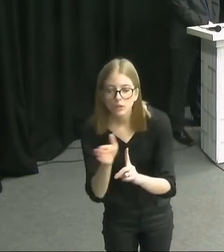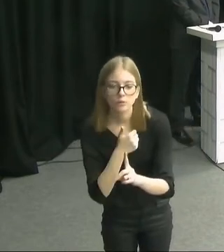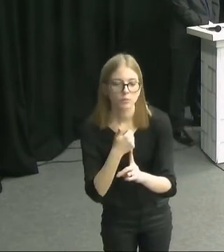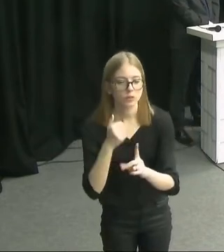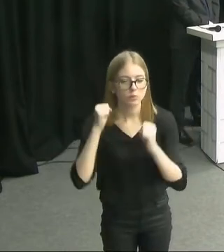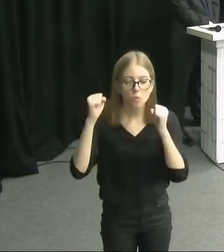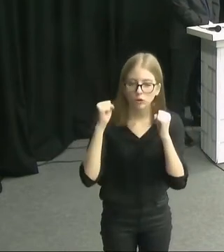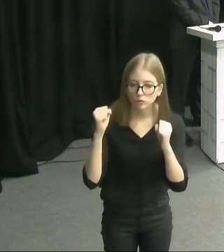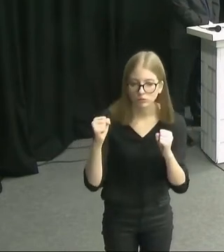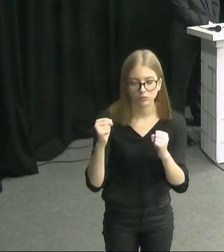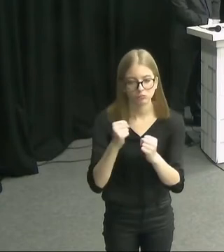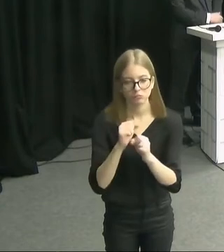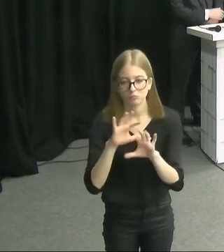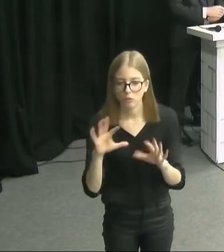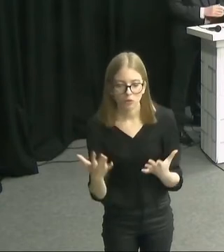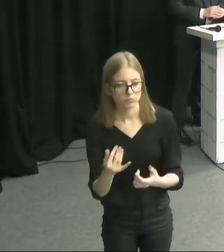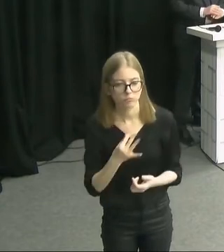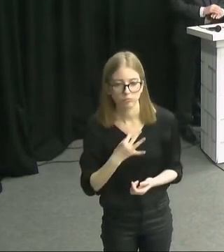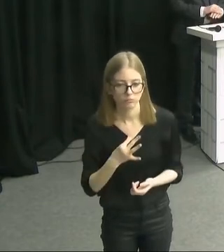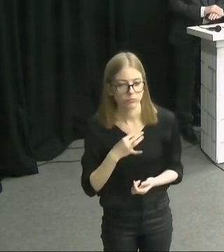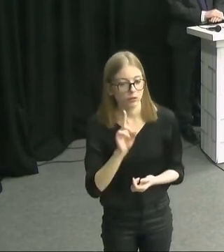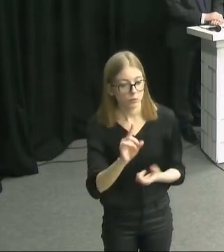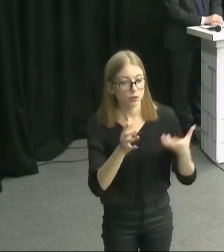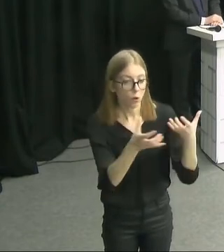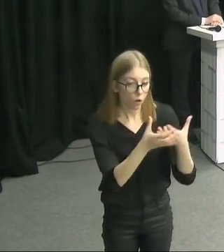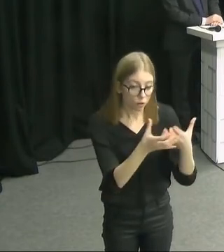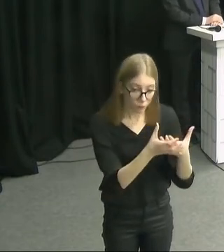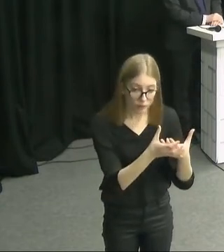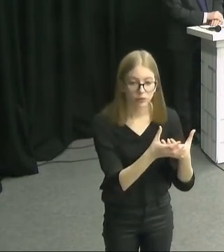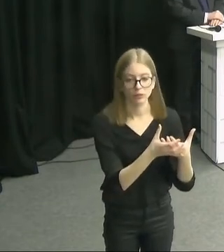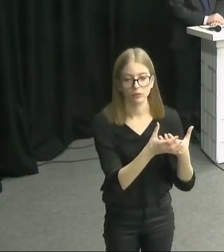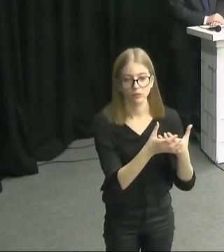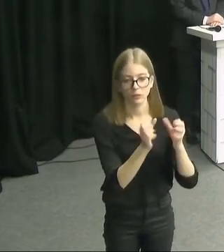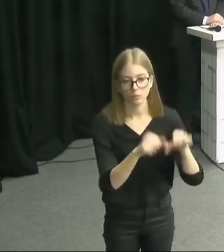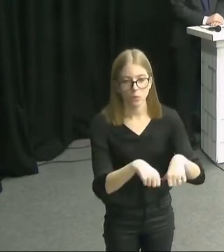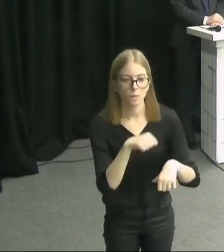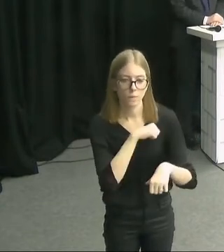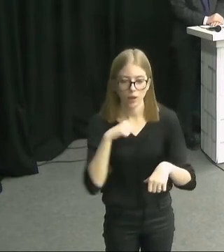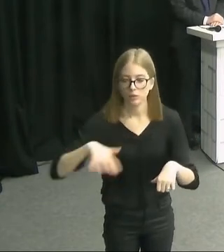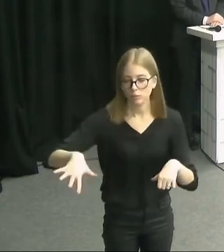community. Thank you. Then Professor Ramunas.